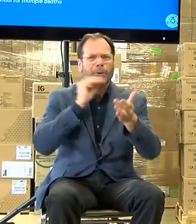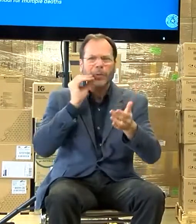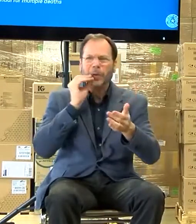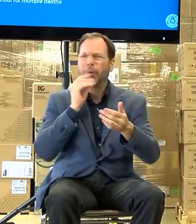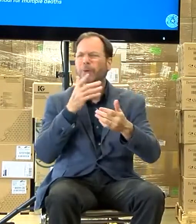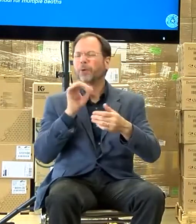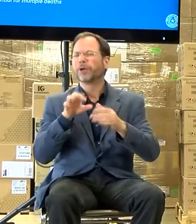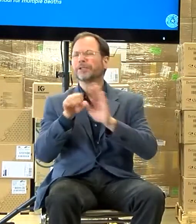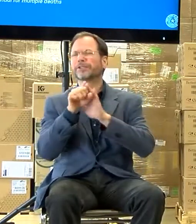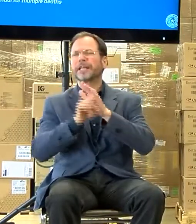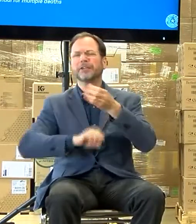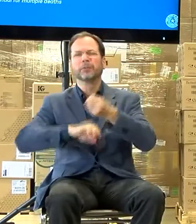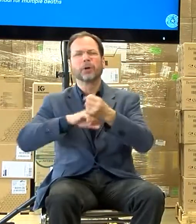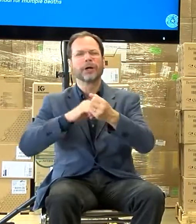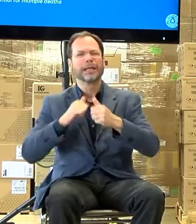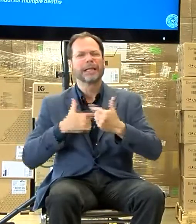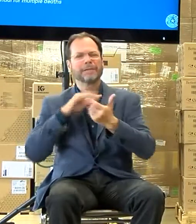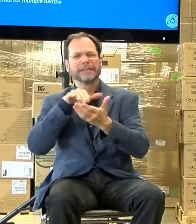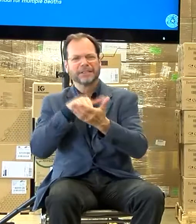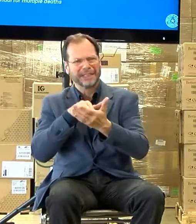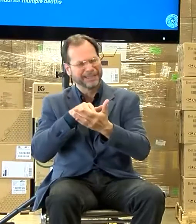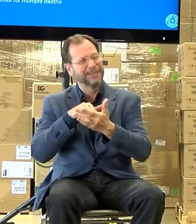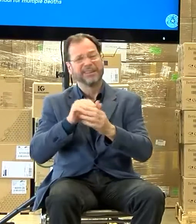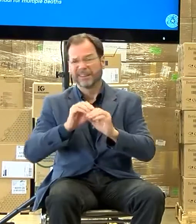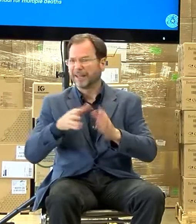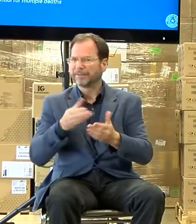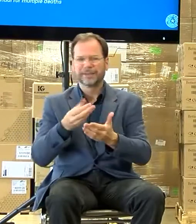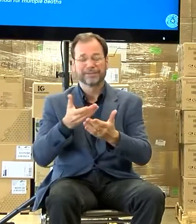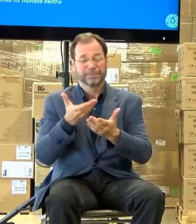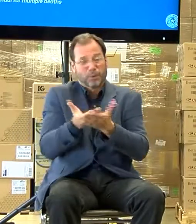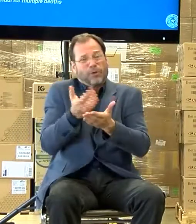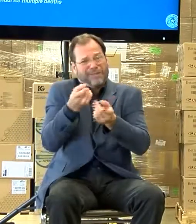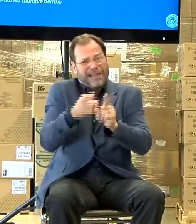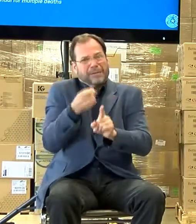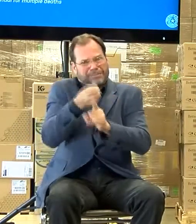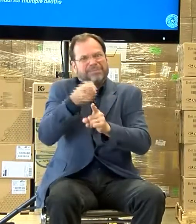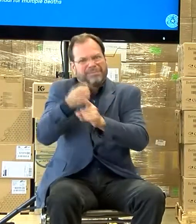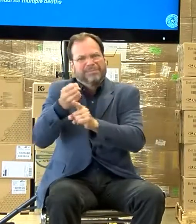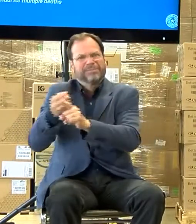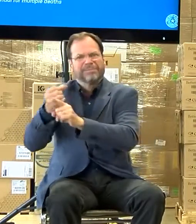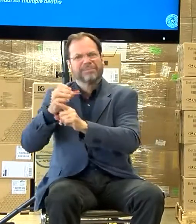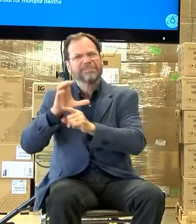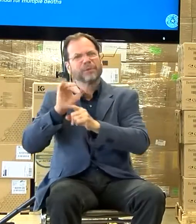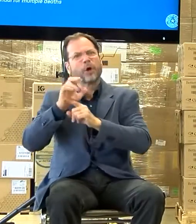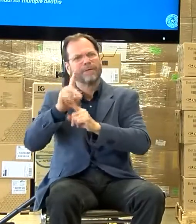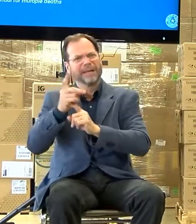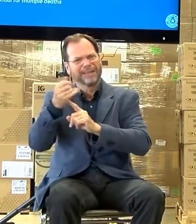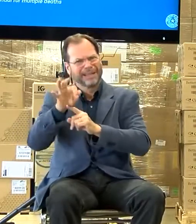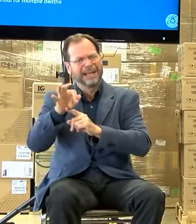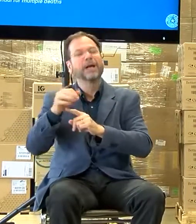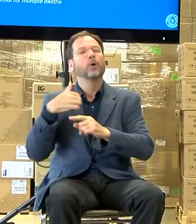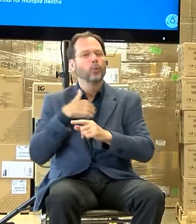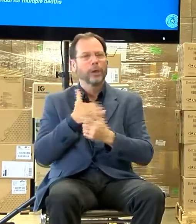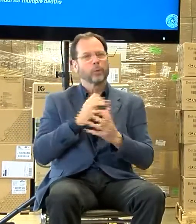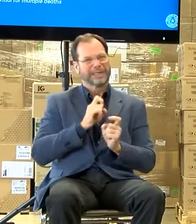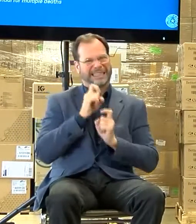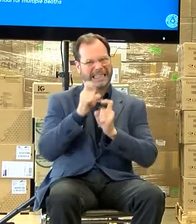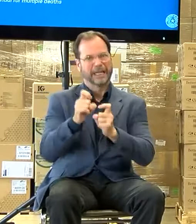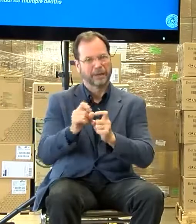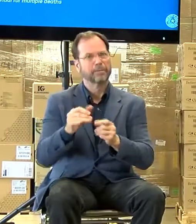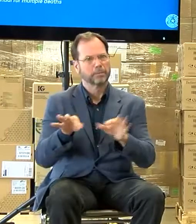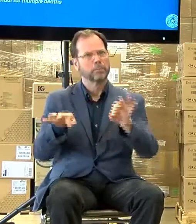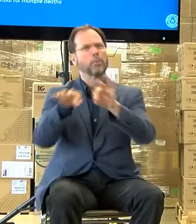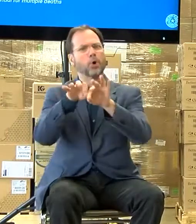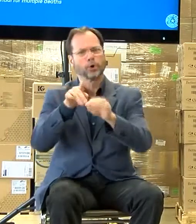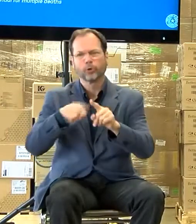a state-supported living center where there were proven cases of COVID-19, and we wanted to get personal protective equipment to